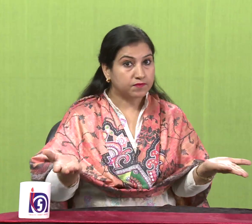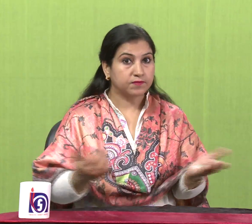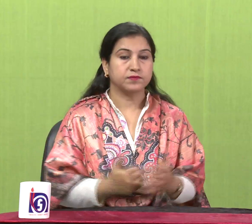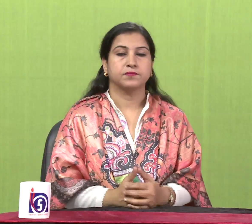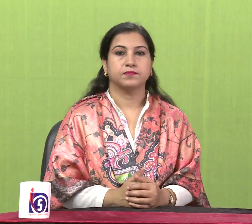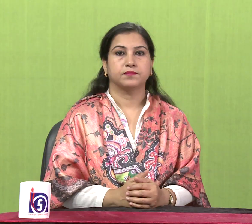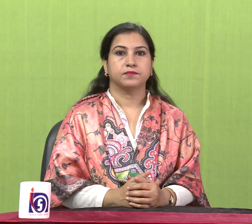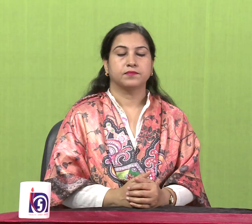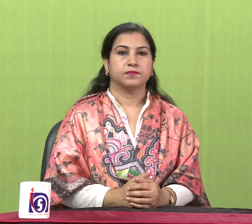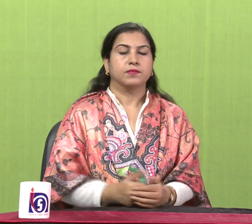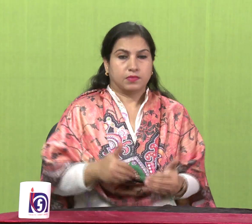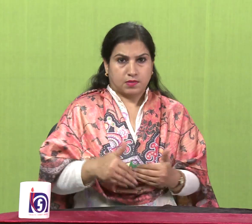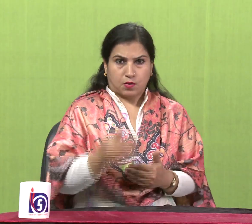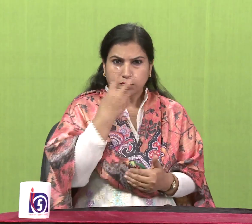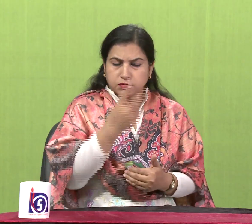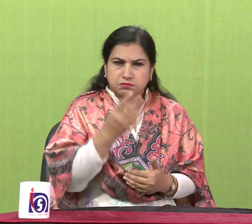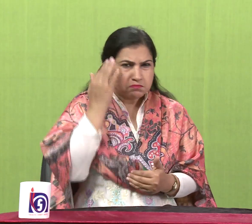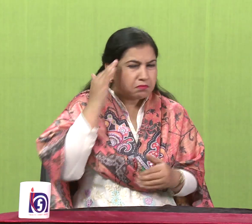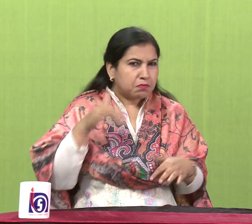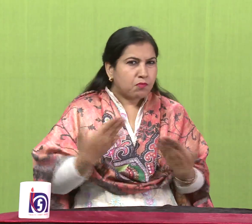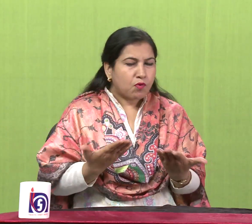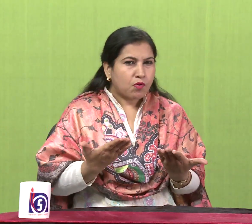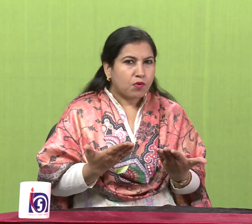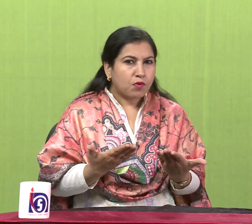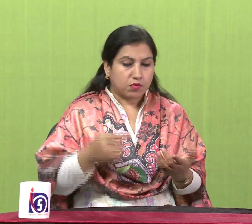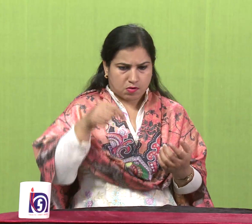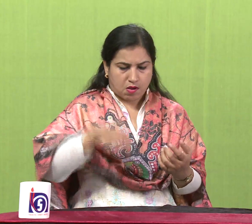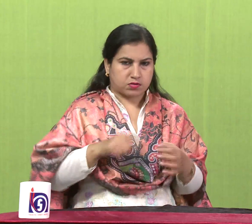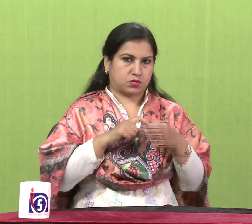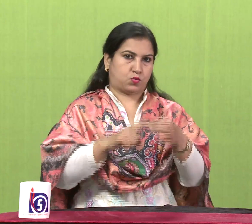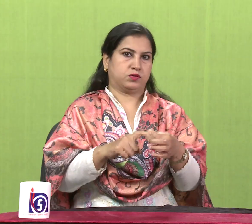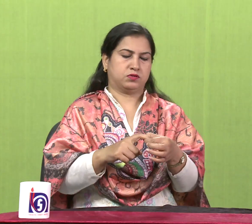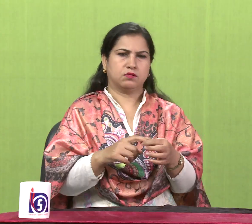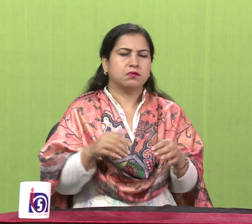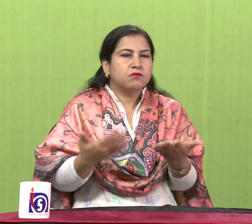Learners, let us now quickly move to today's question.